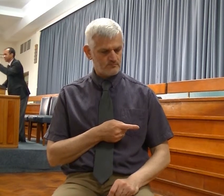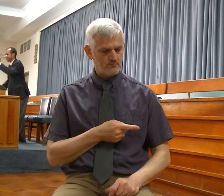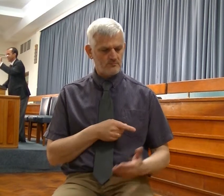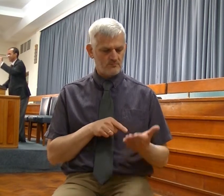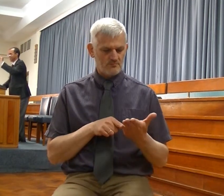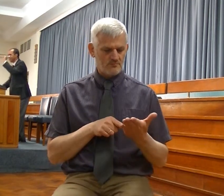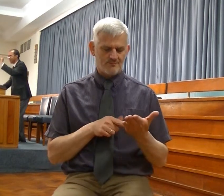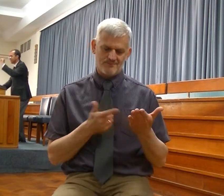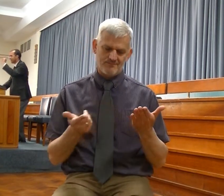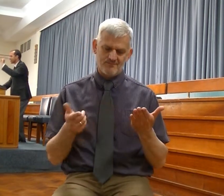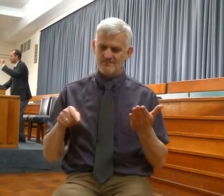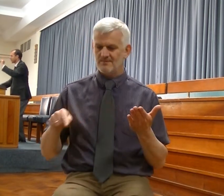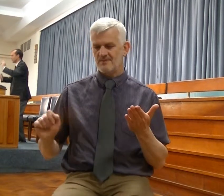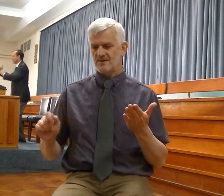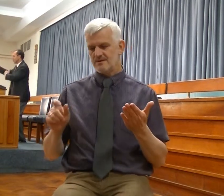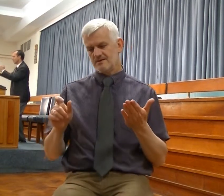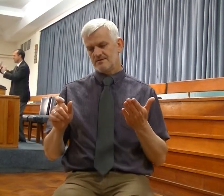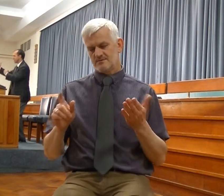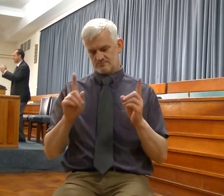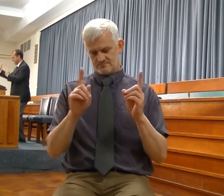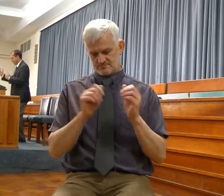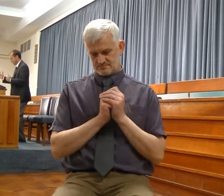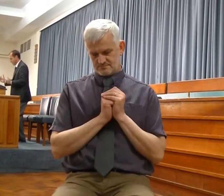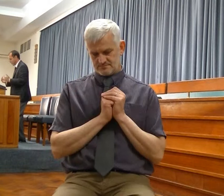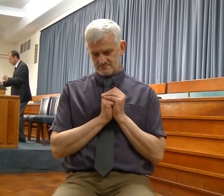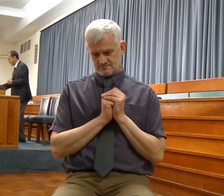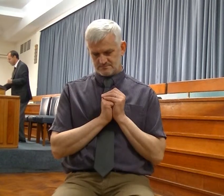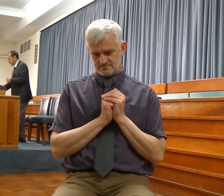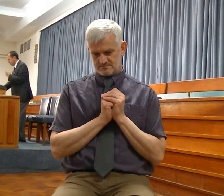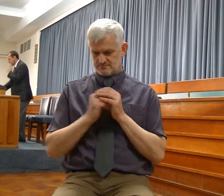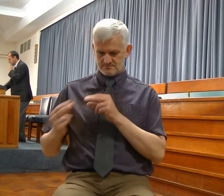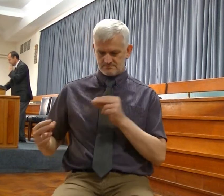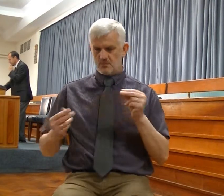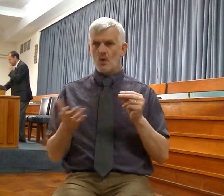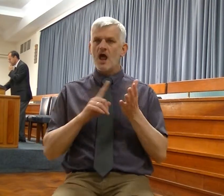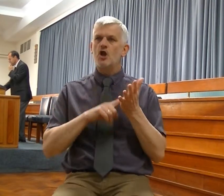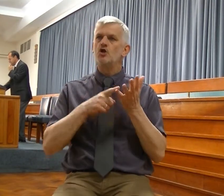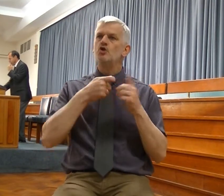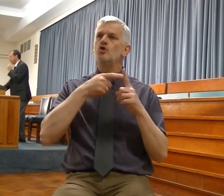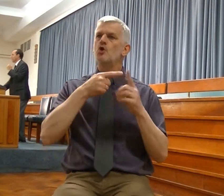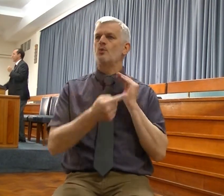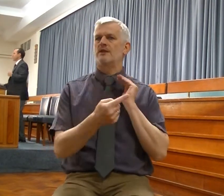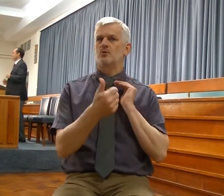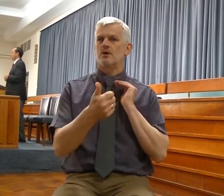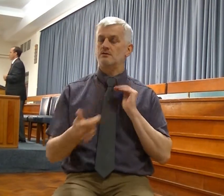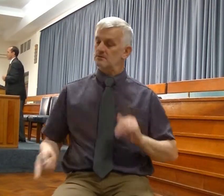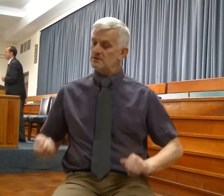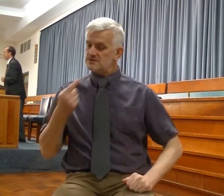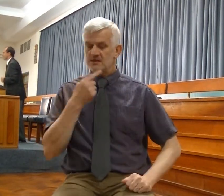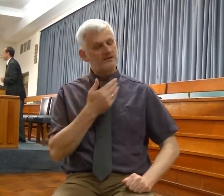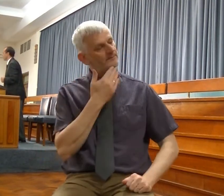only in the Gospel of Luke. Only in the Gospel of Luke you find this dialogue. So here, when he said to Christ,